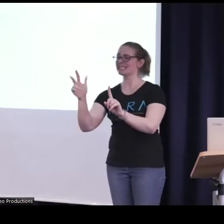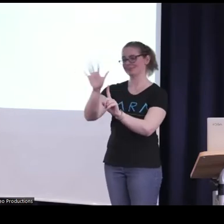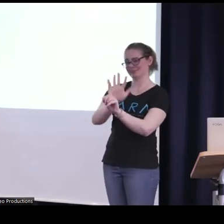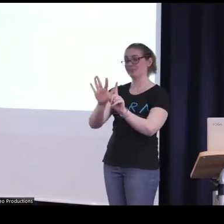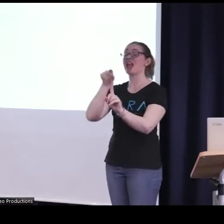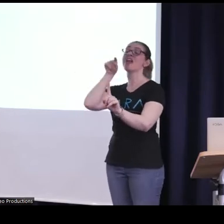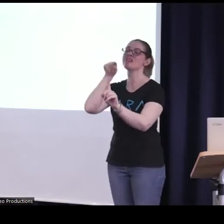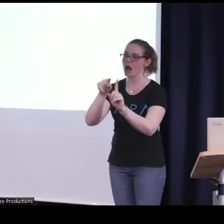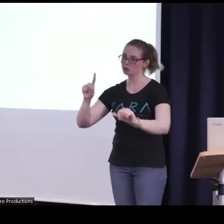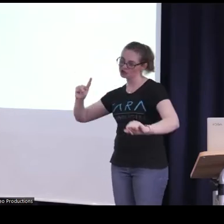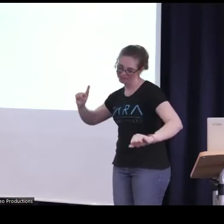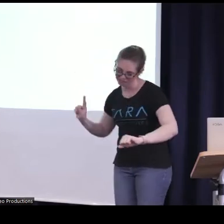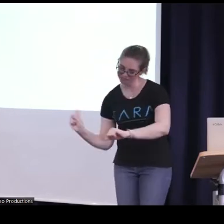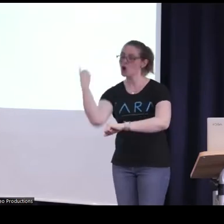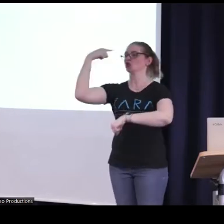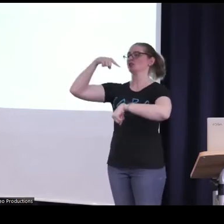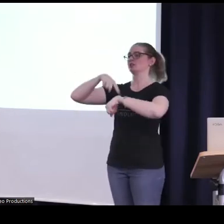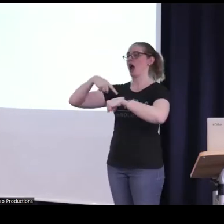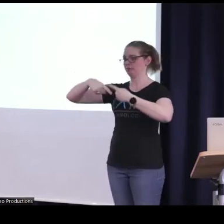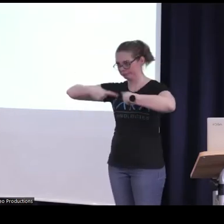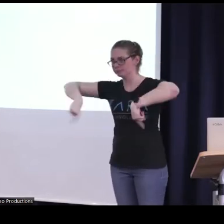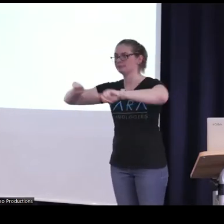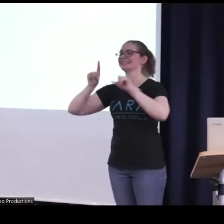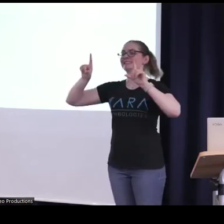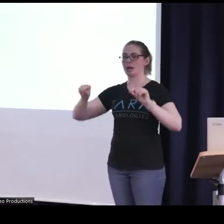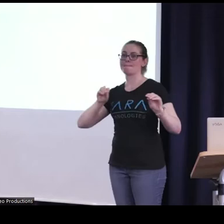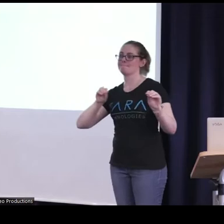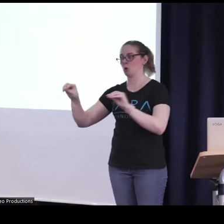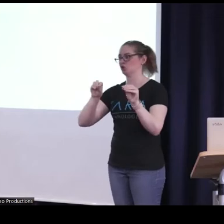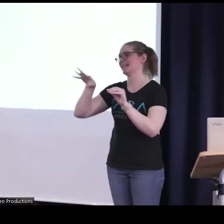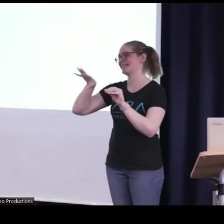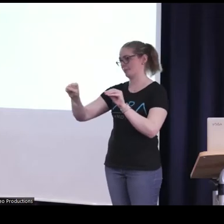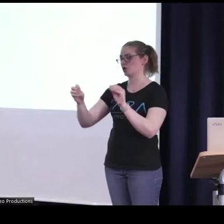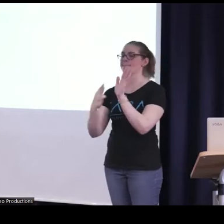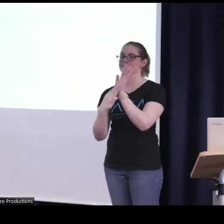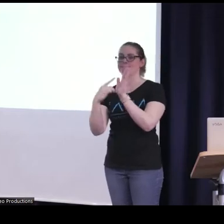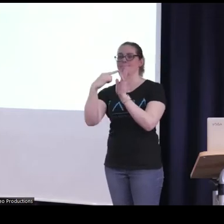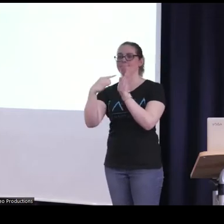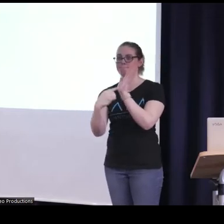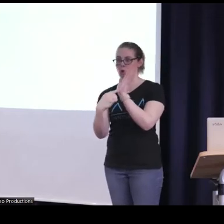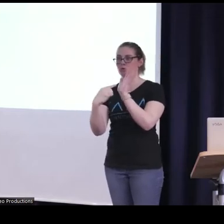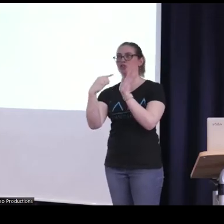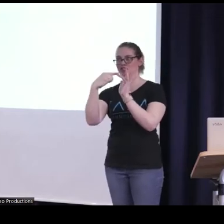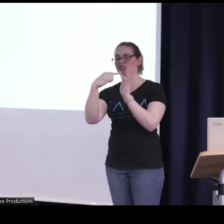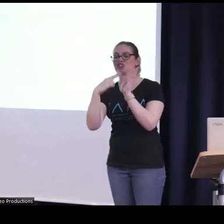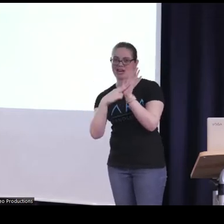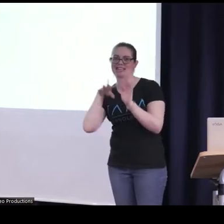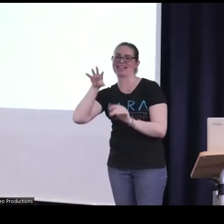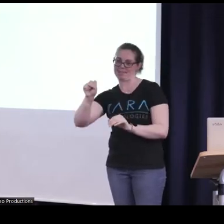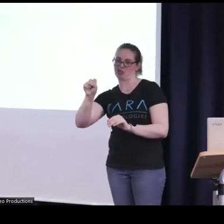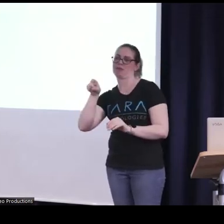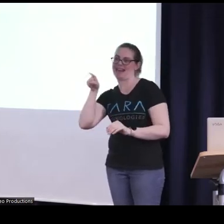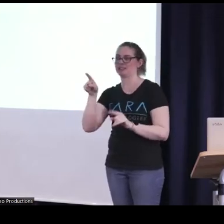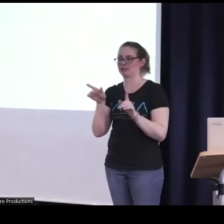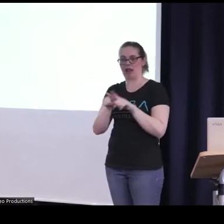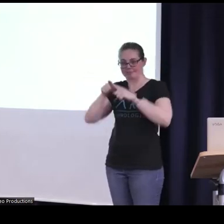2017, 2018 or thereabouts. And that was the first time that we started doing motion capture.